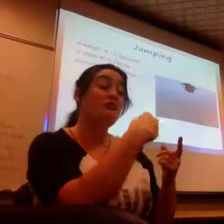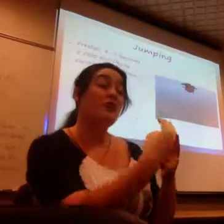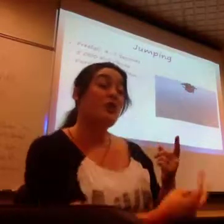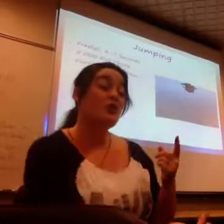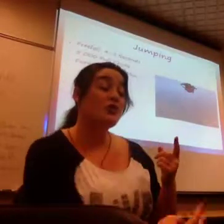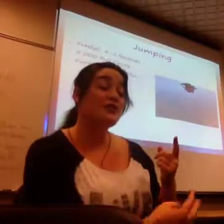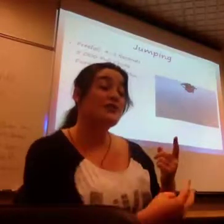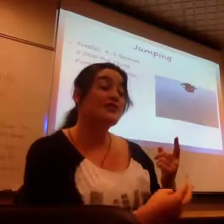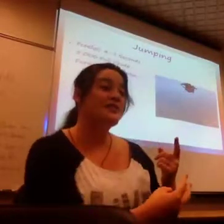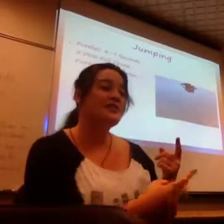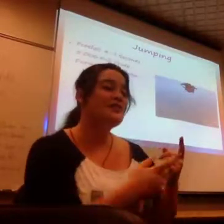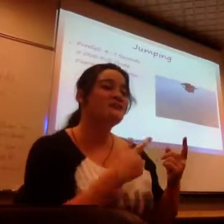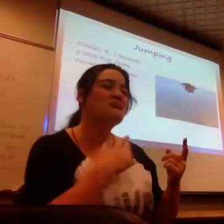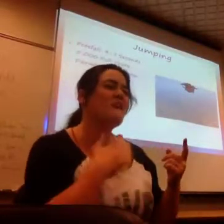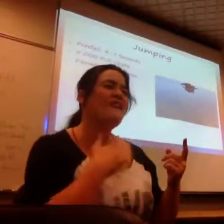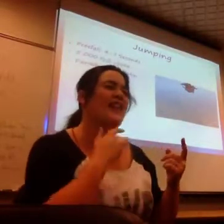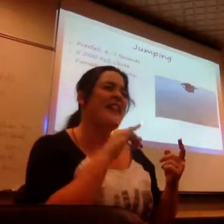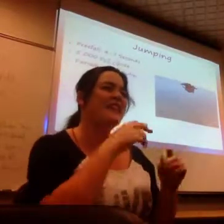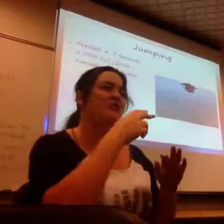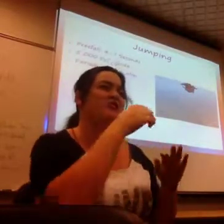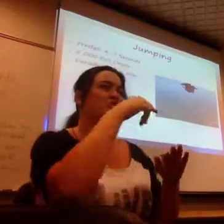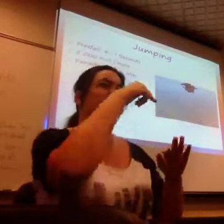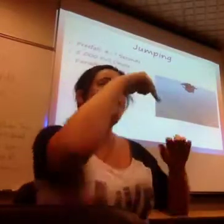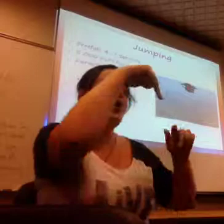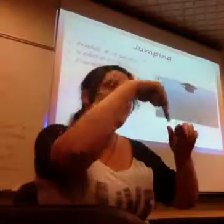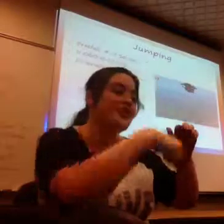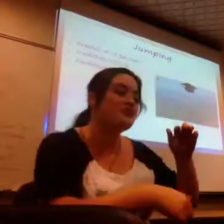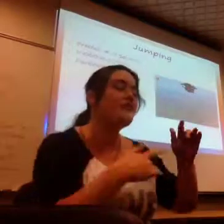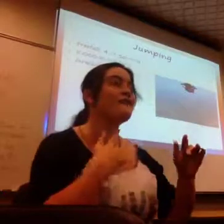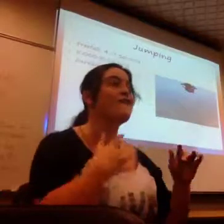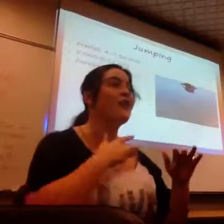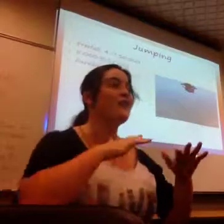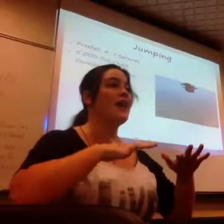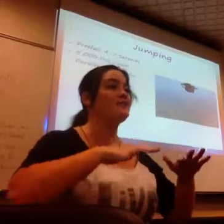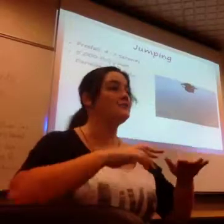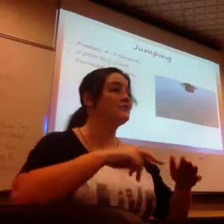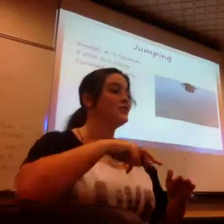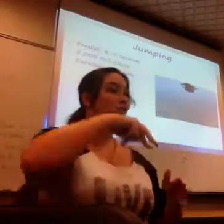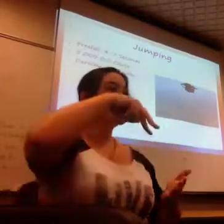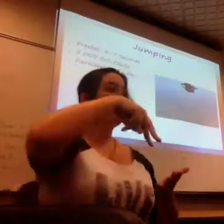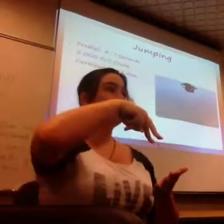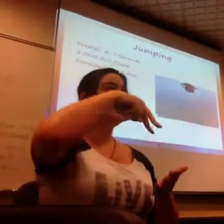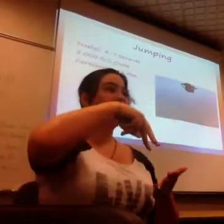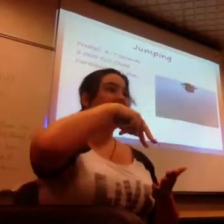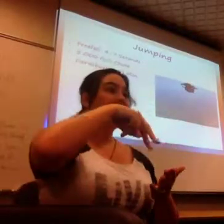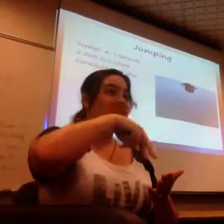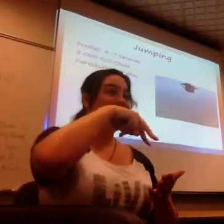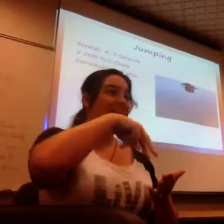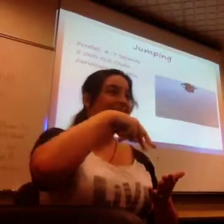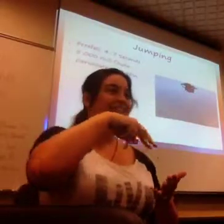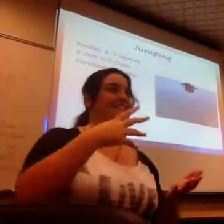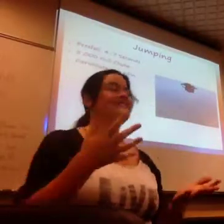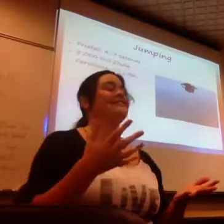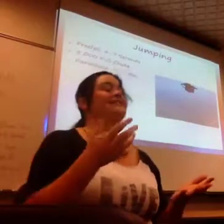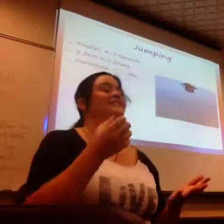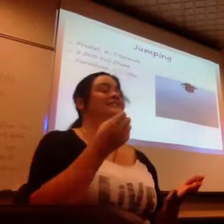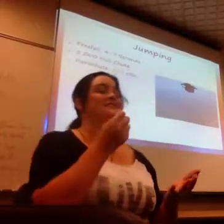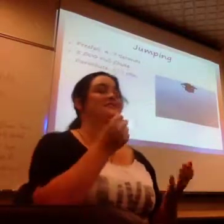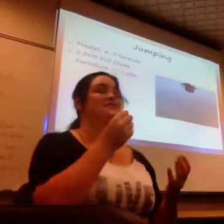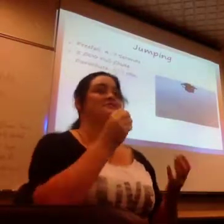going down. You feel like you're like levitating because the wind is so strong, and it just feels like you're just up there. But